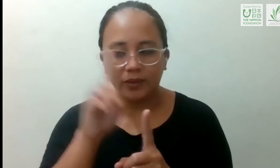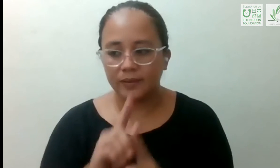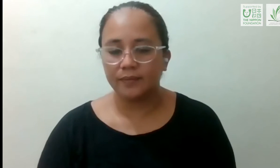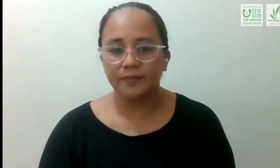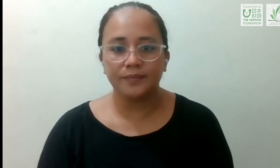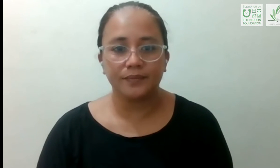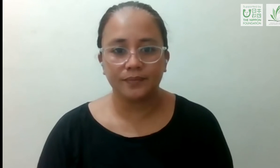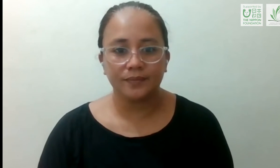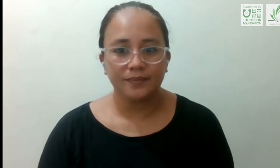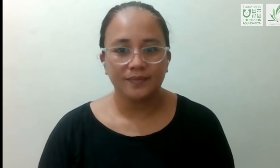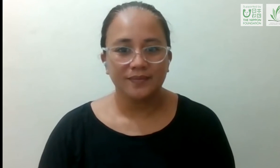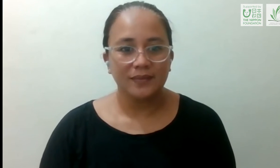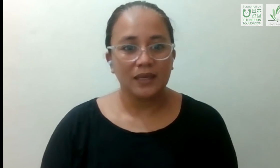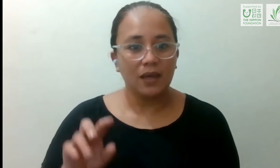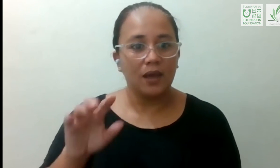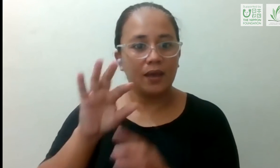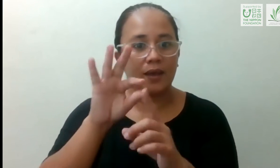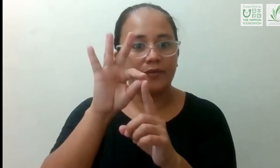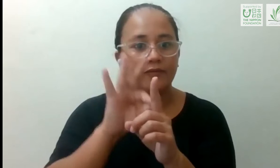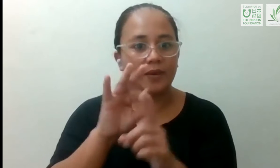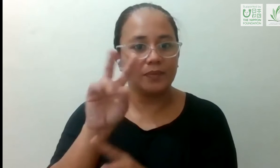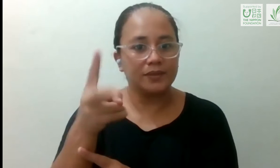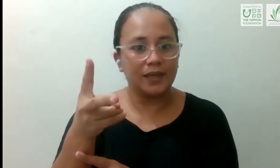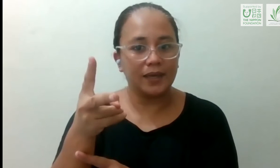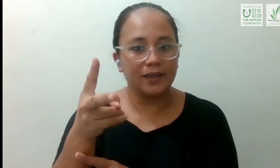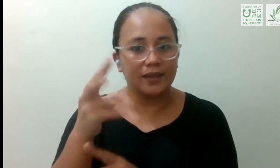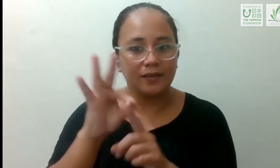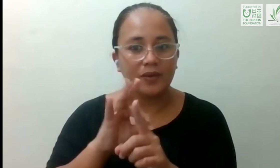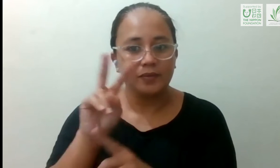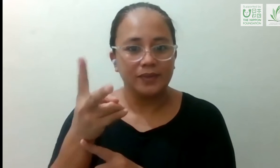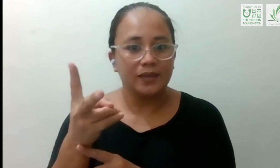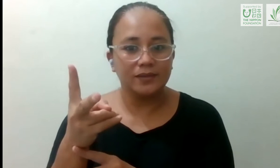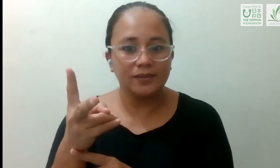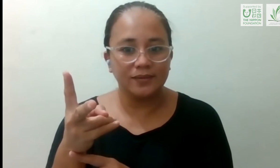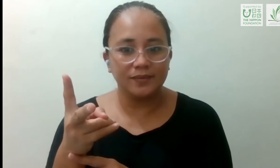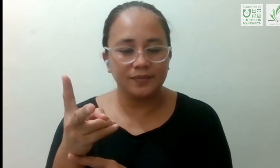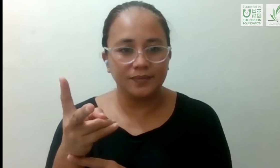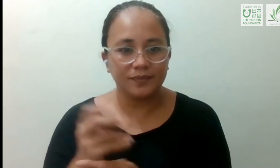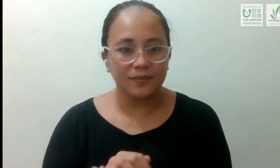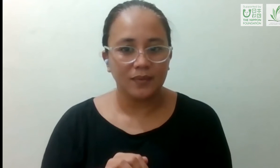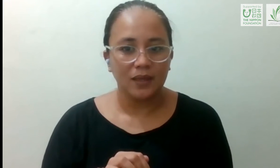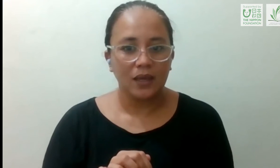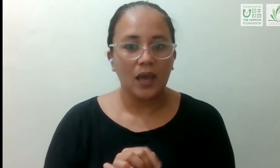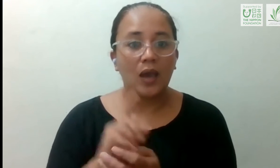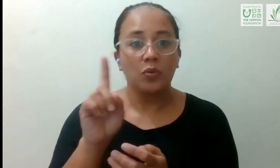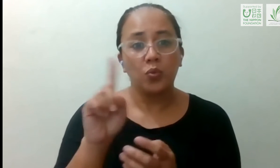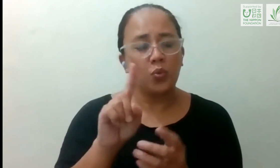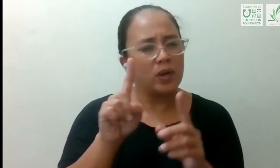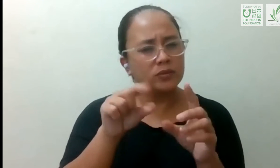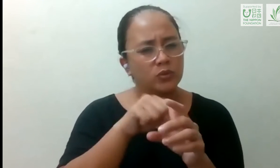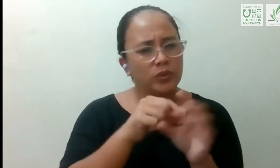It'll be the 2nd, yes, 2nd of February. And it's based on